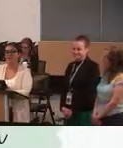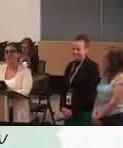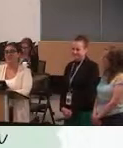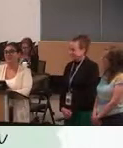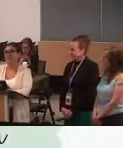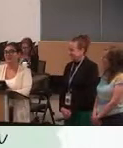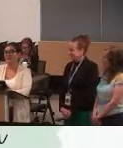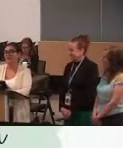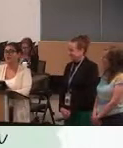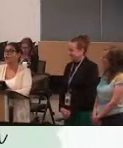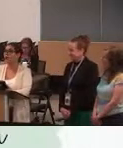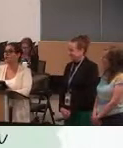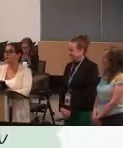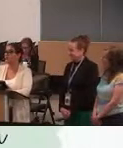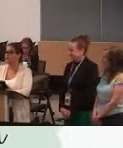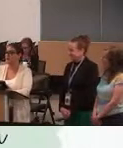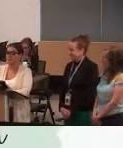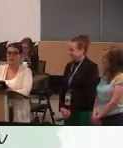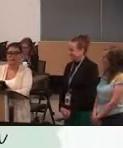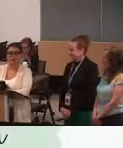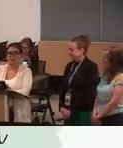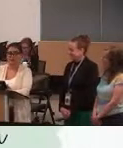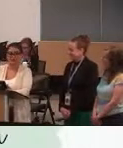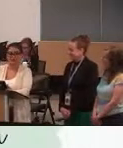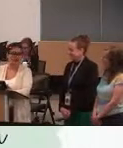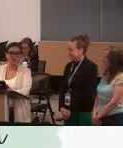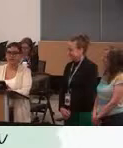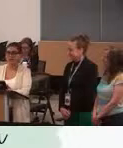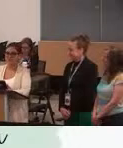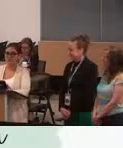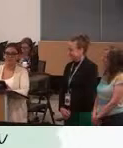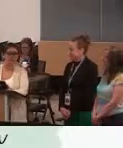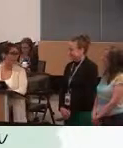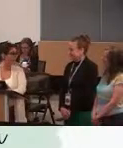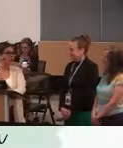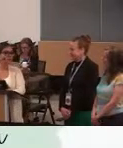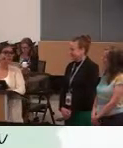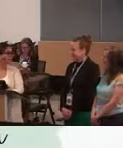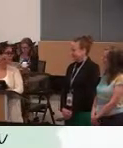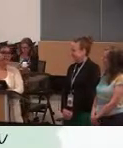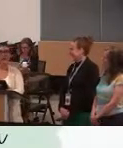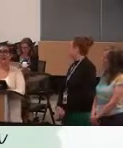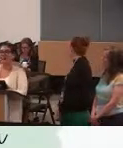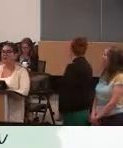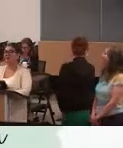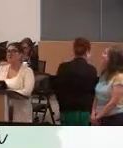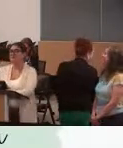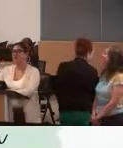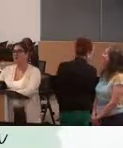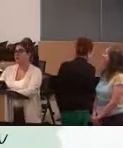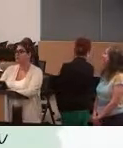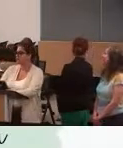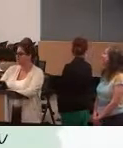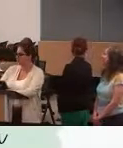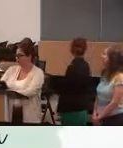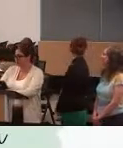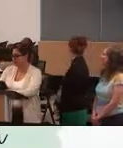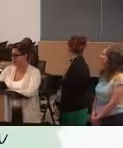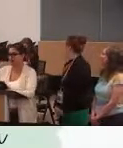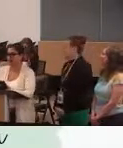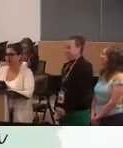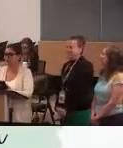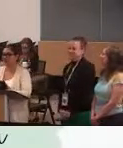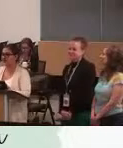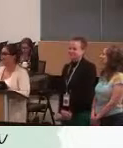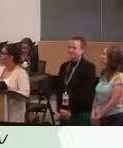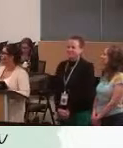The students are looking for more advertising. So let's get some posters, Laura. They want more snacks.